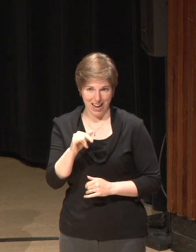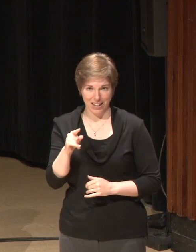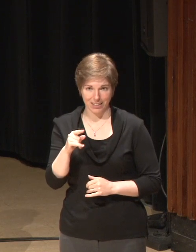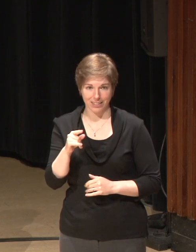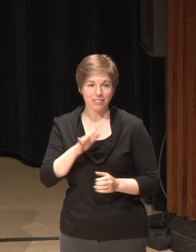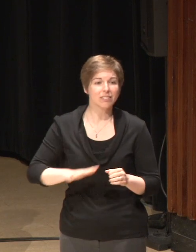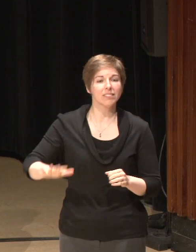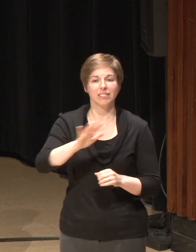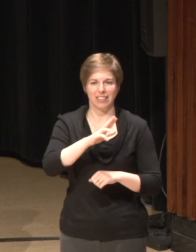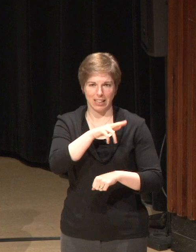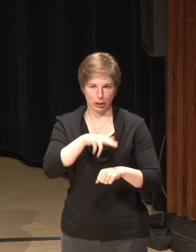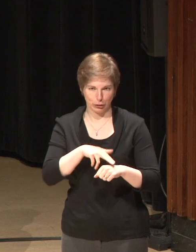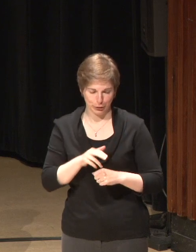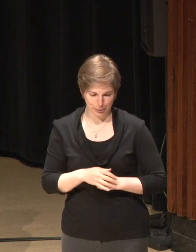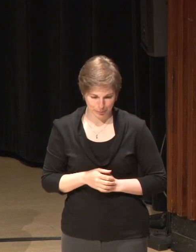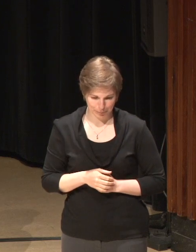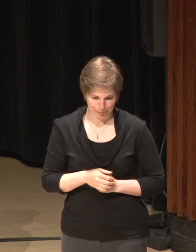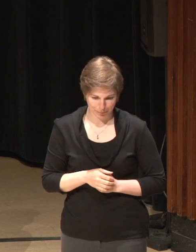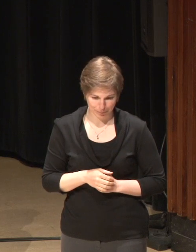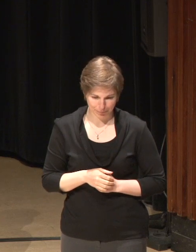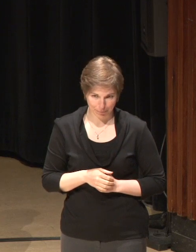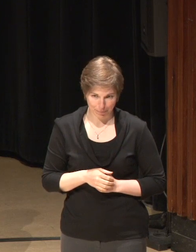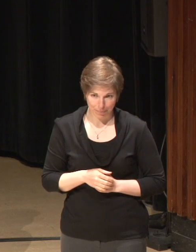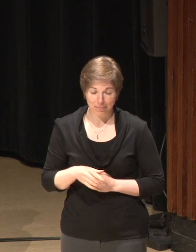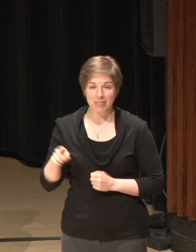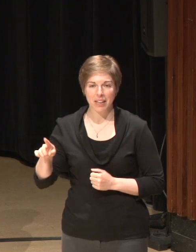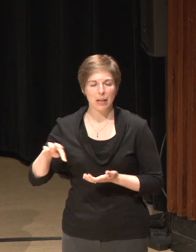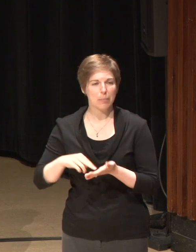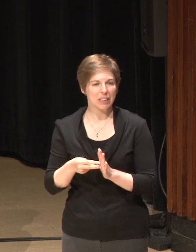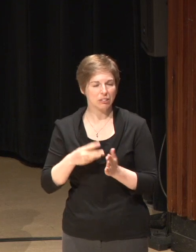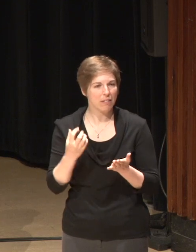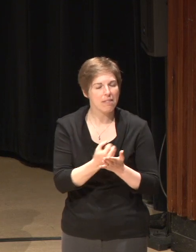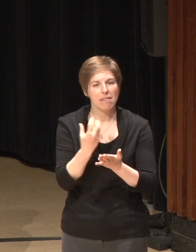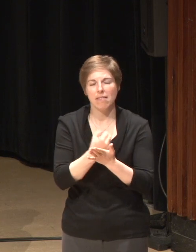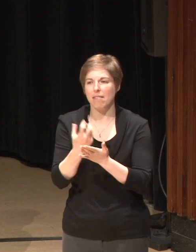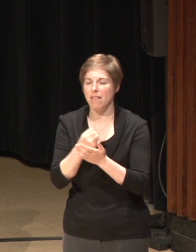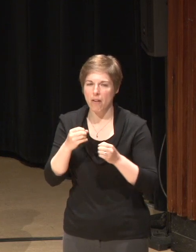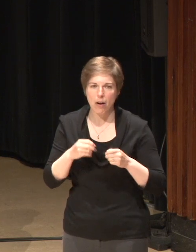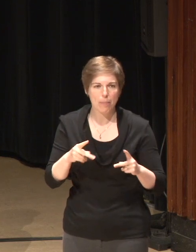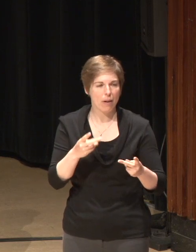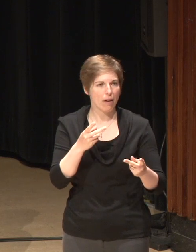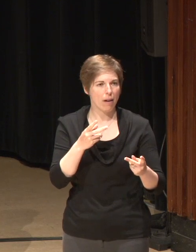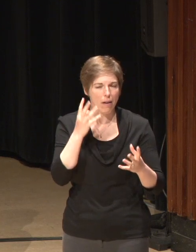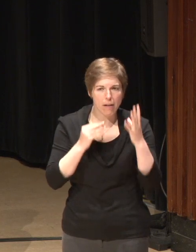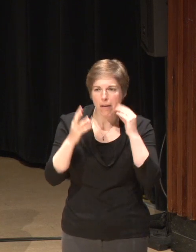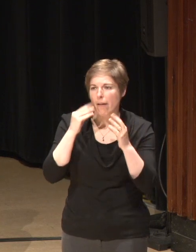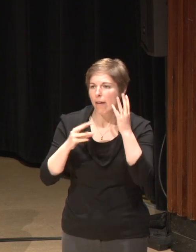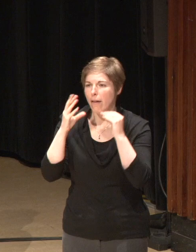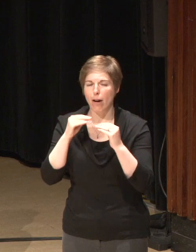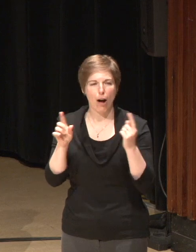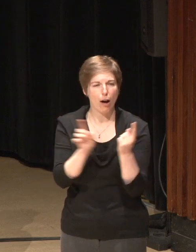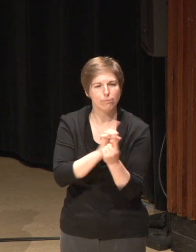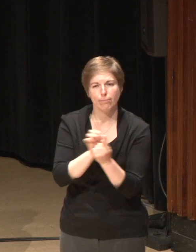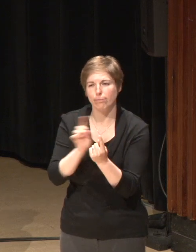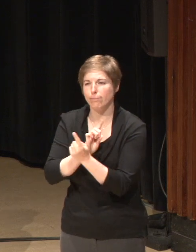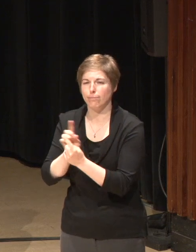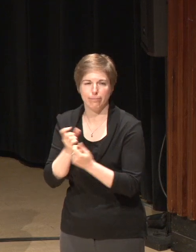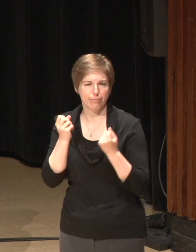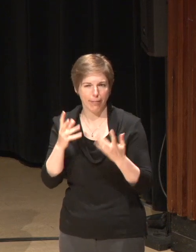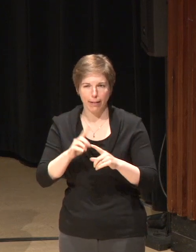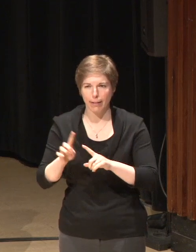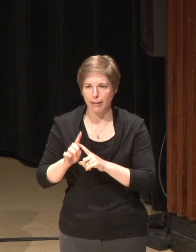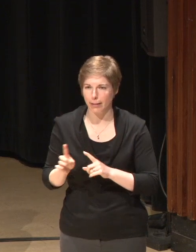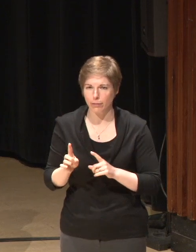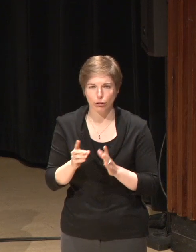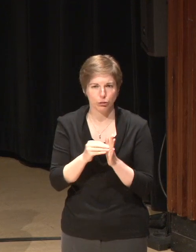full potential and introduced her to many ambitious students. She believes her life challenge experiences have